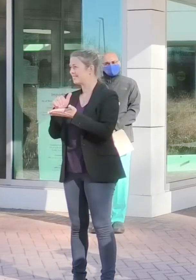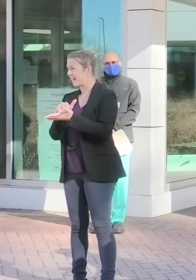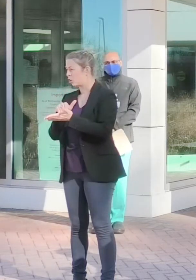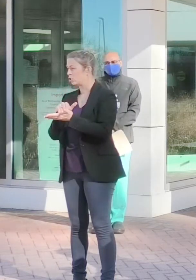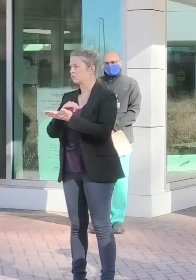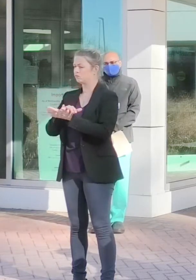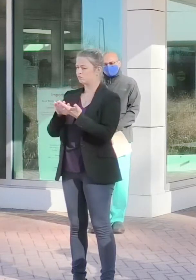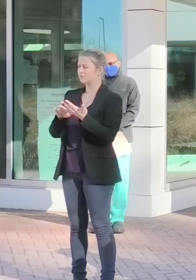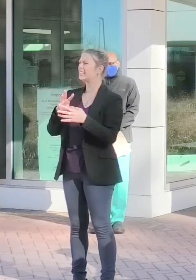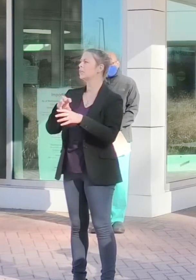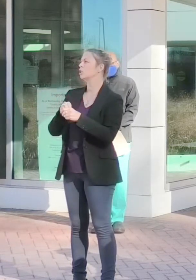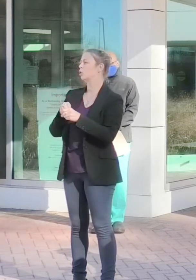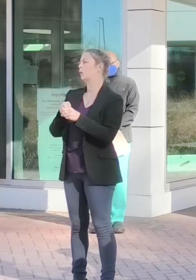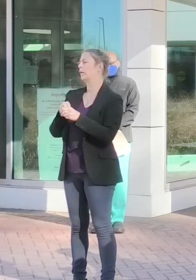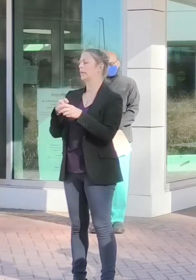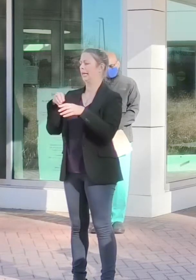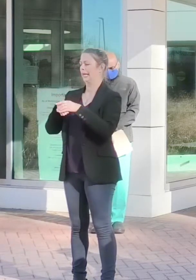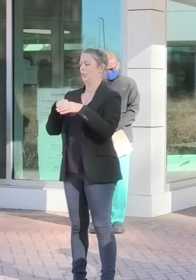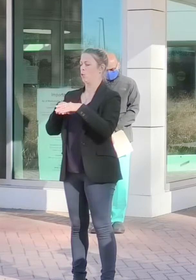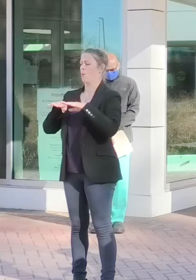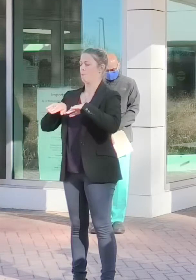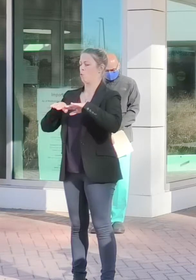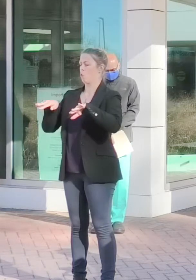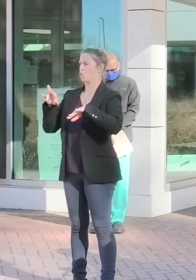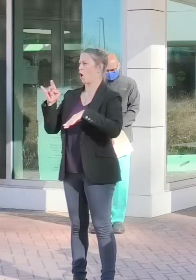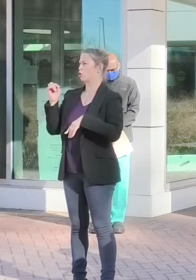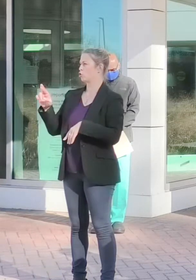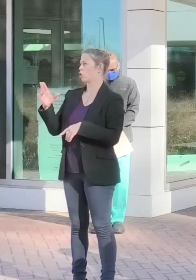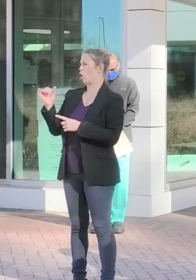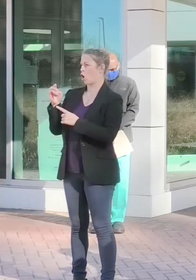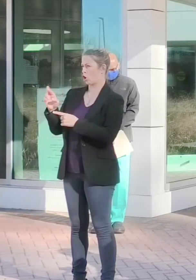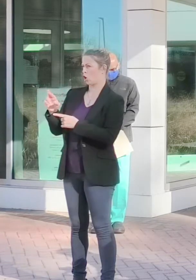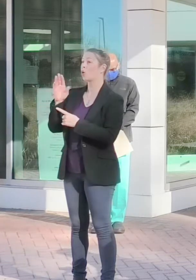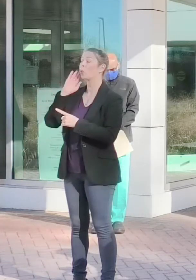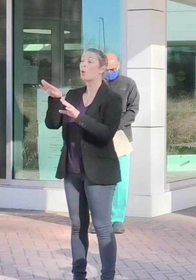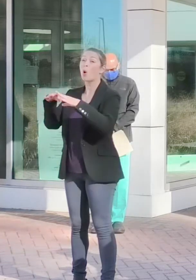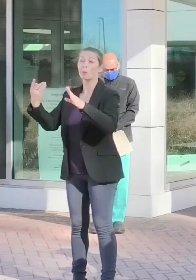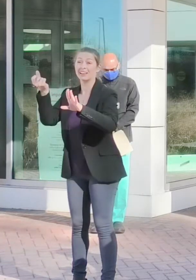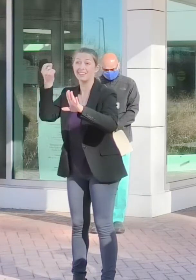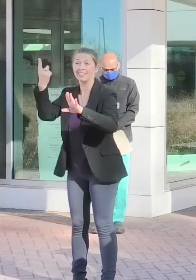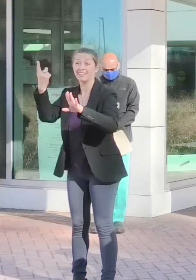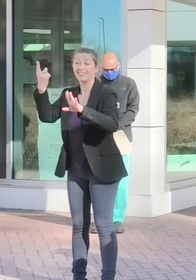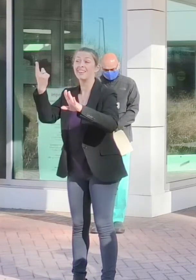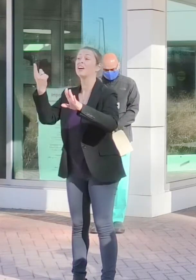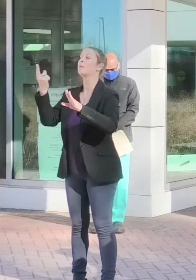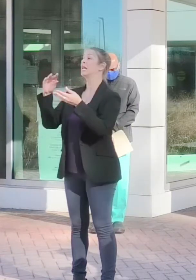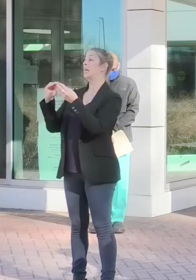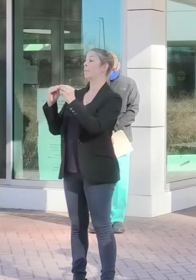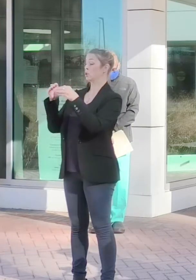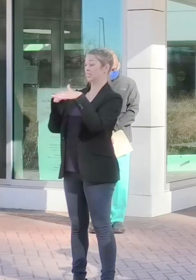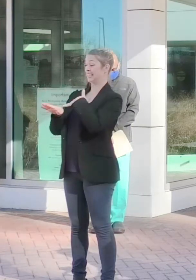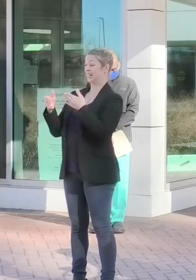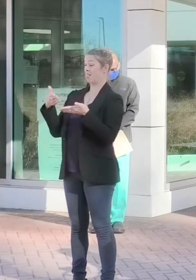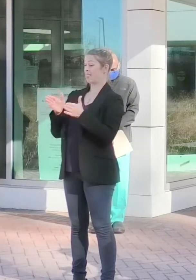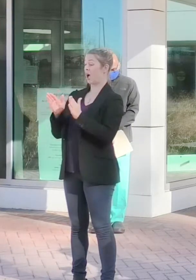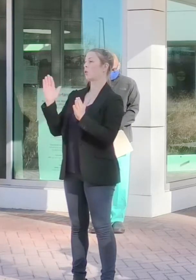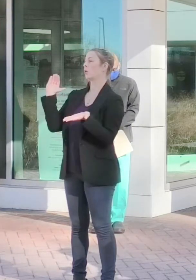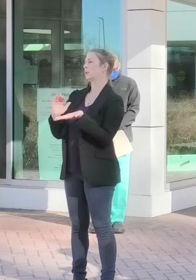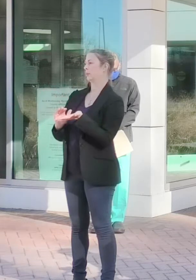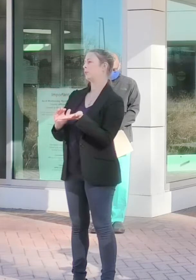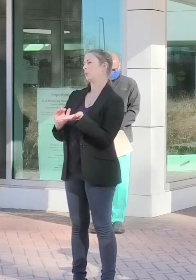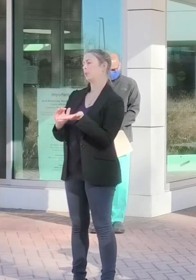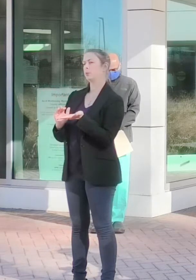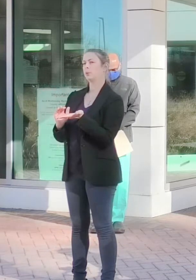a Roger Carter indoor pool, will remain open at reduced capacity. Those who rent our indoor facilities